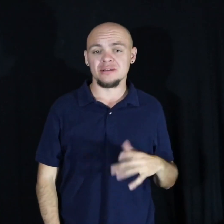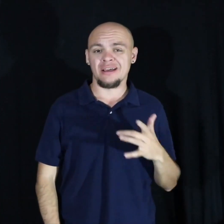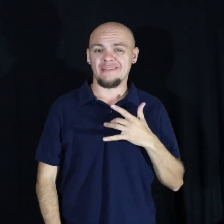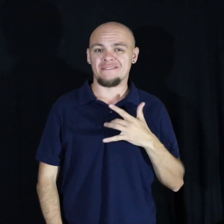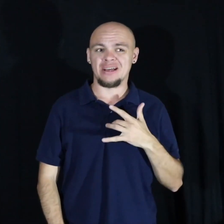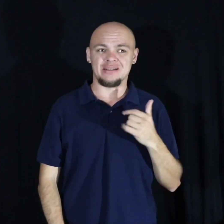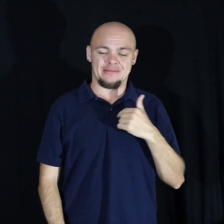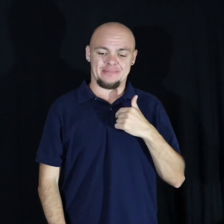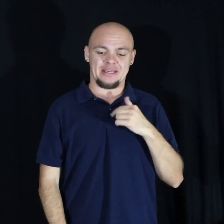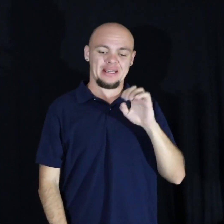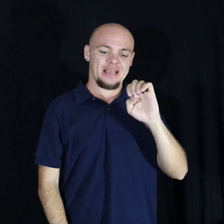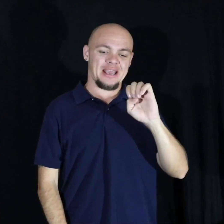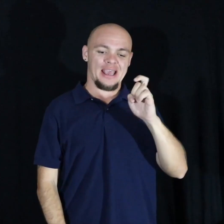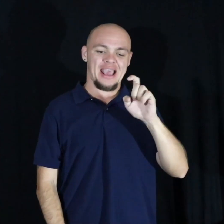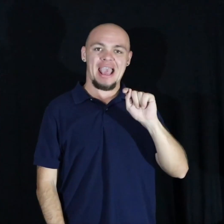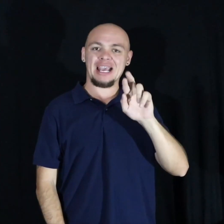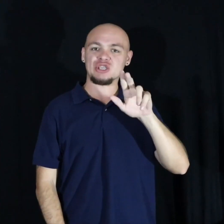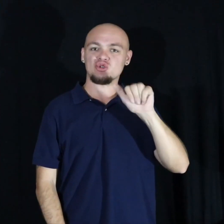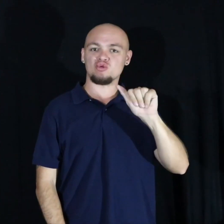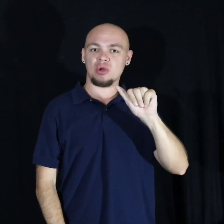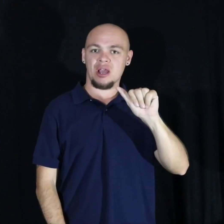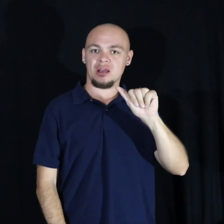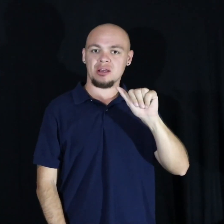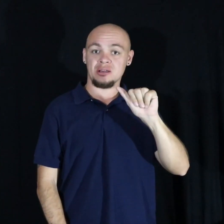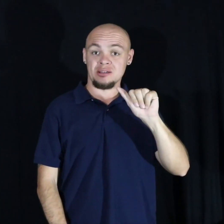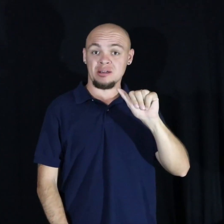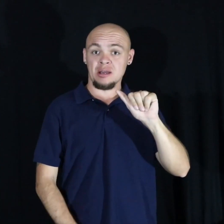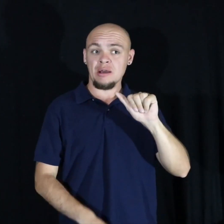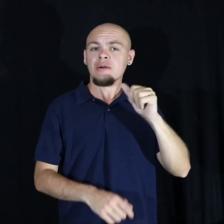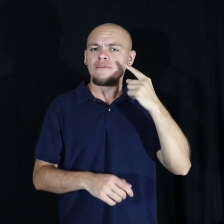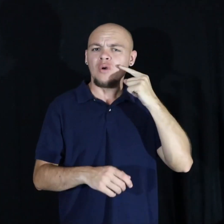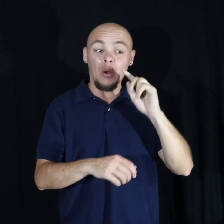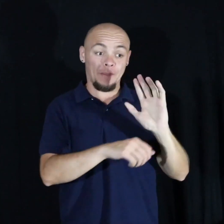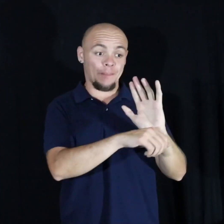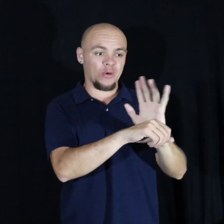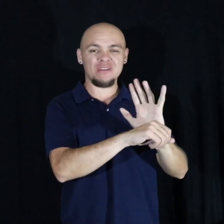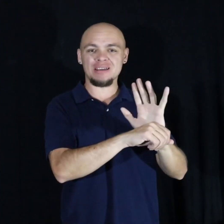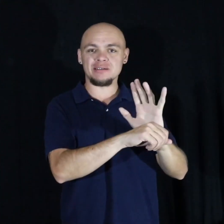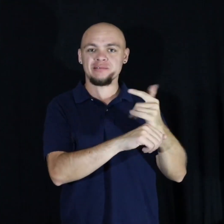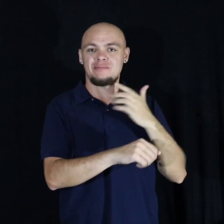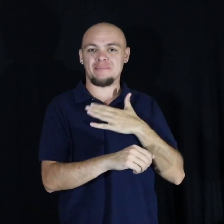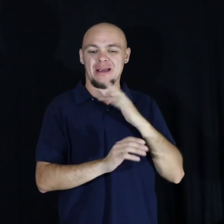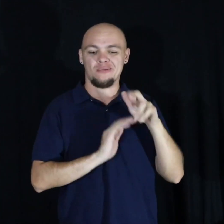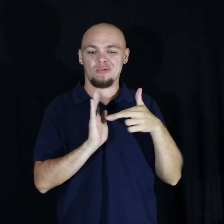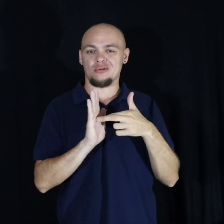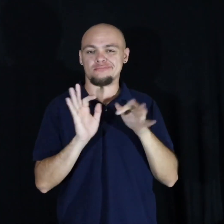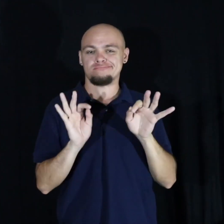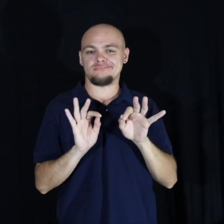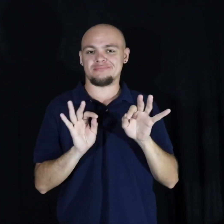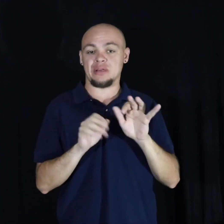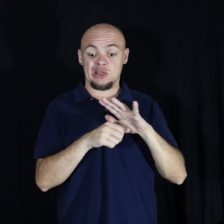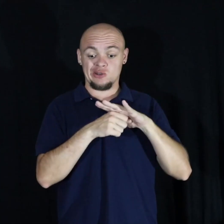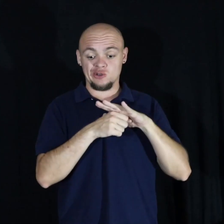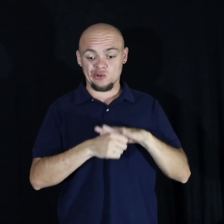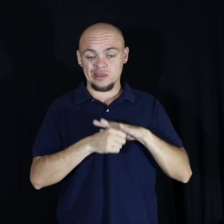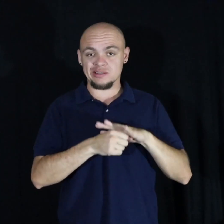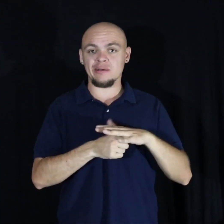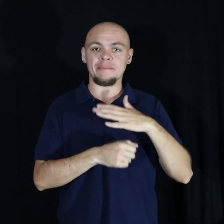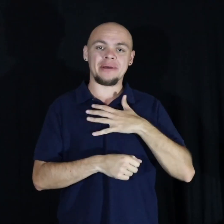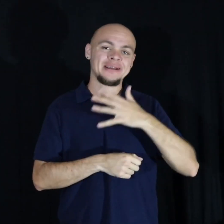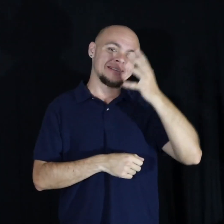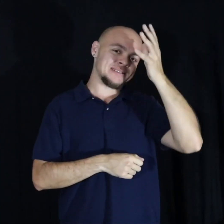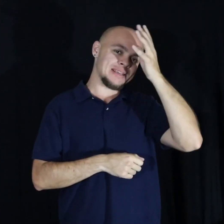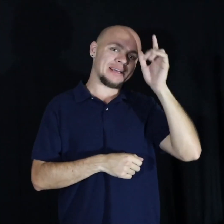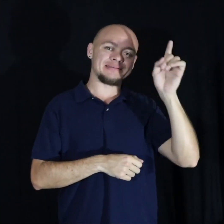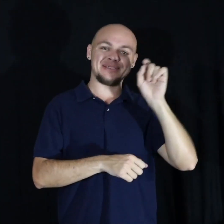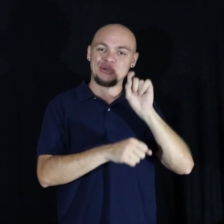extra in a lifelong movie whose role was actually insignificant. Coupled with these stressors, and my dad spending long hours